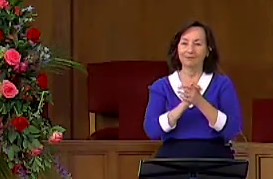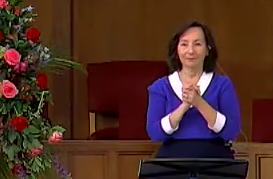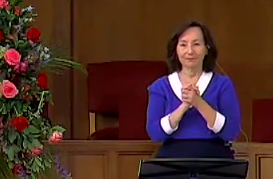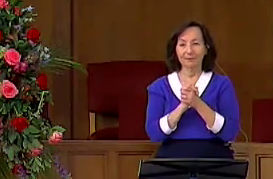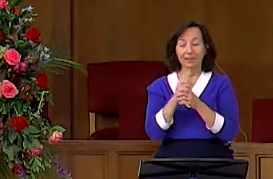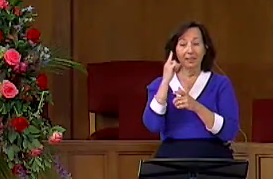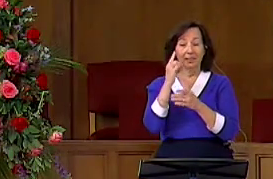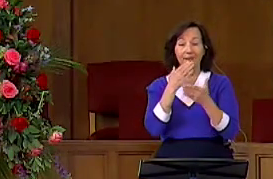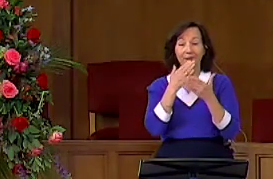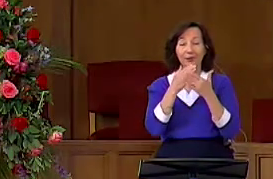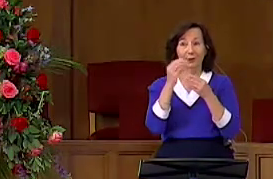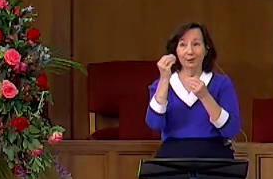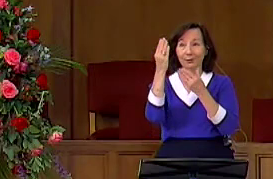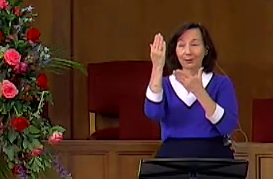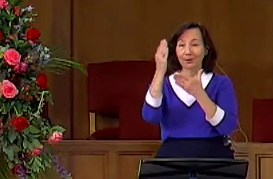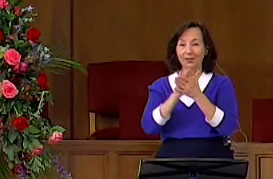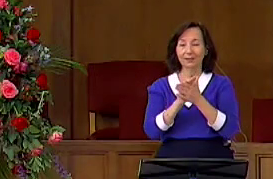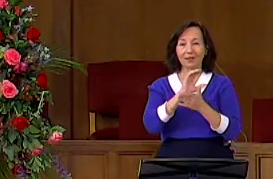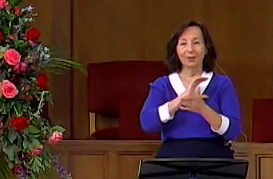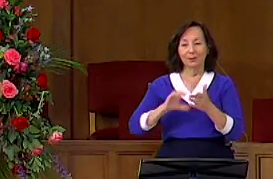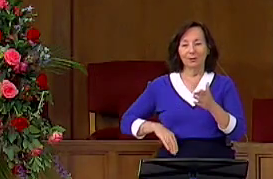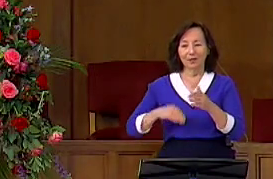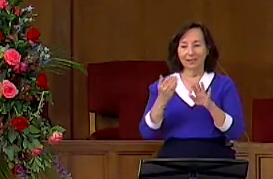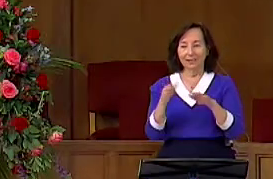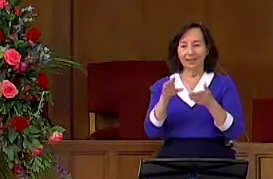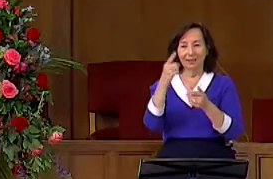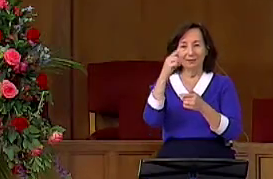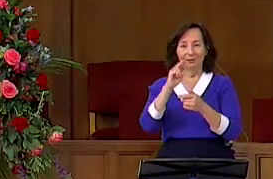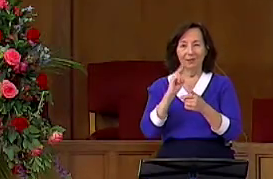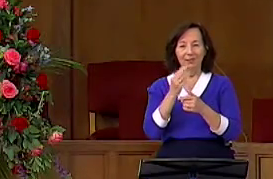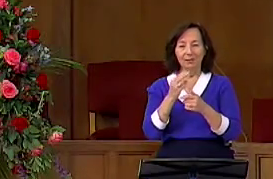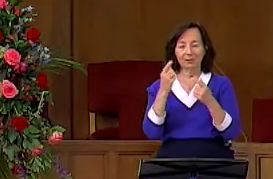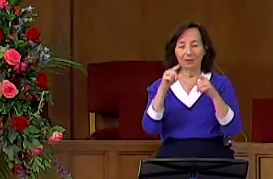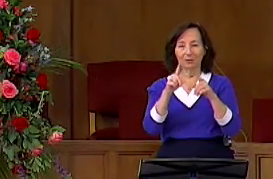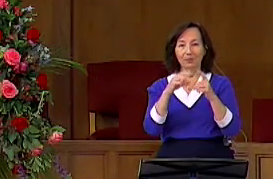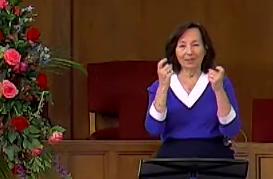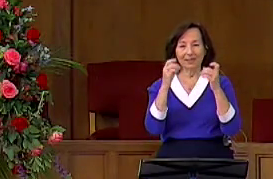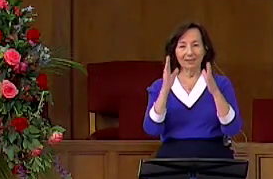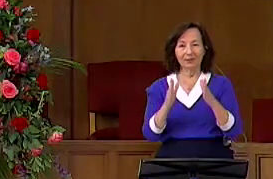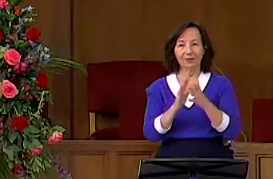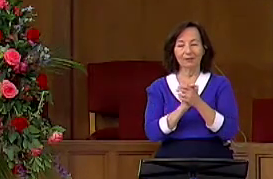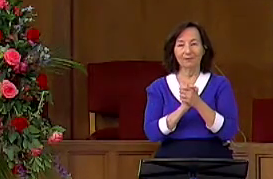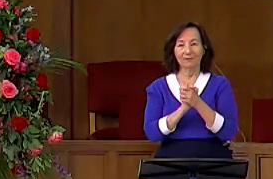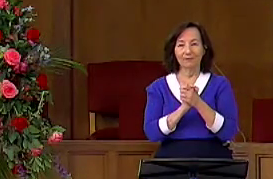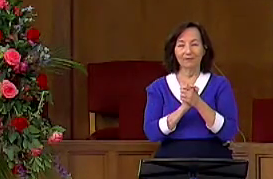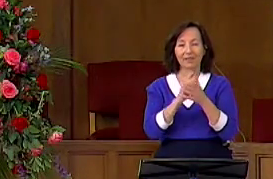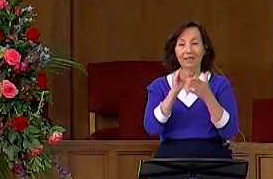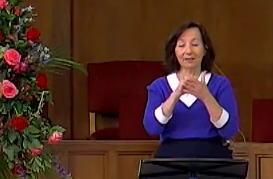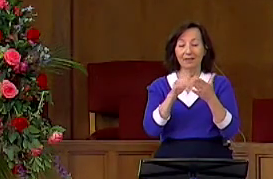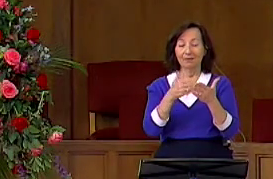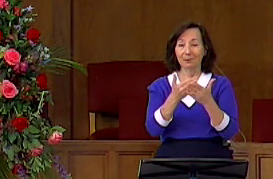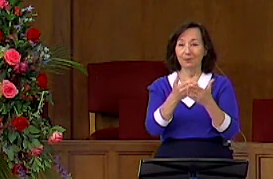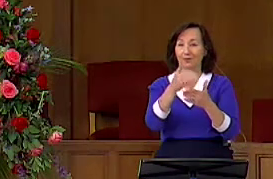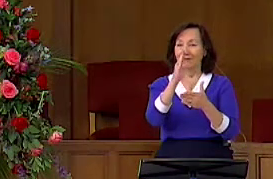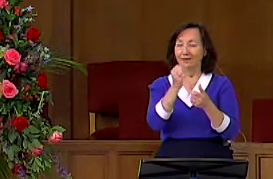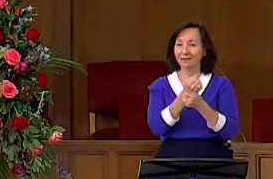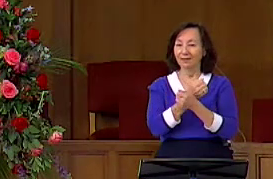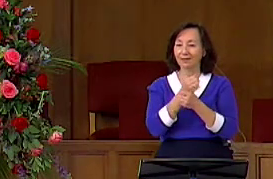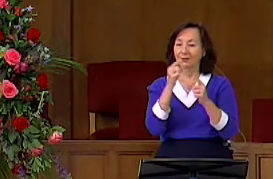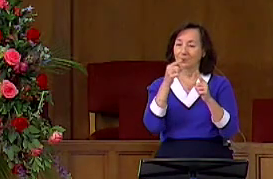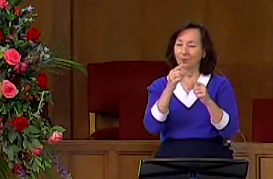Hear the good news. Christ died for us while we were yet sinners. That proves God's love toward